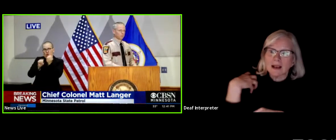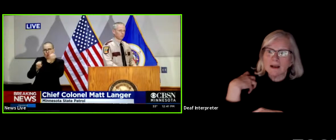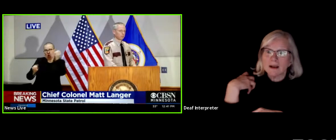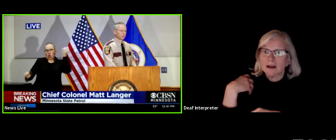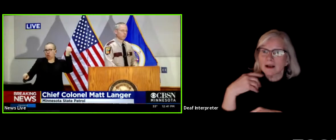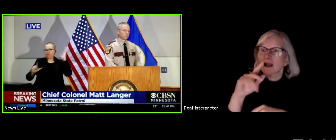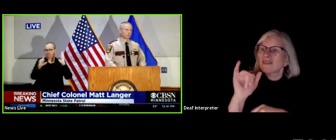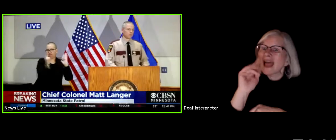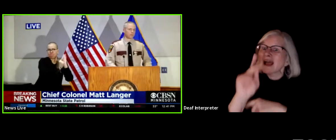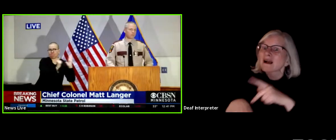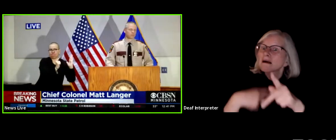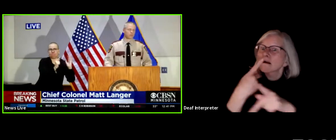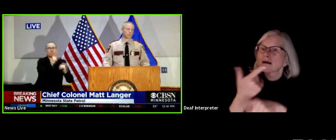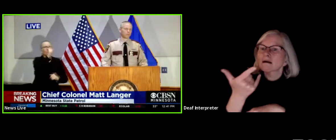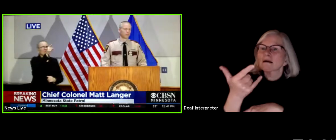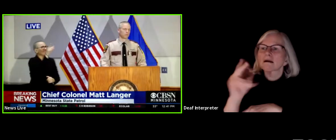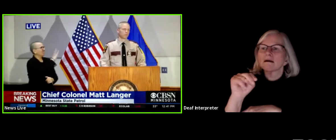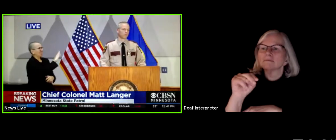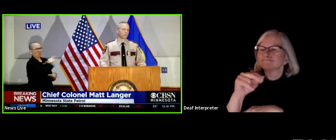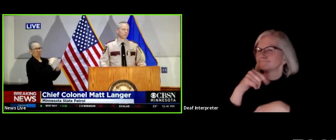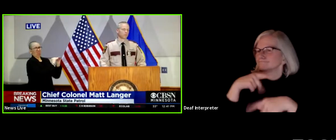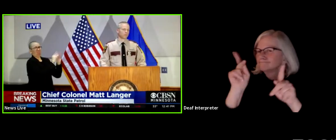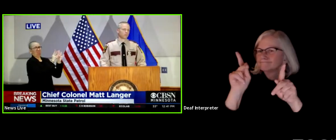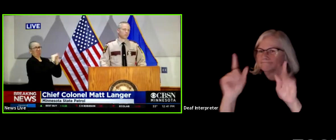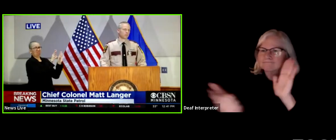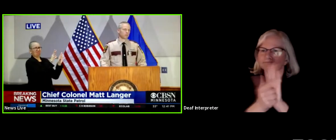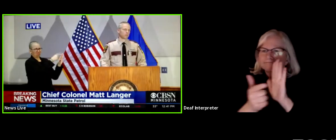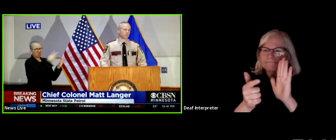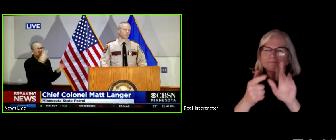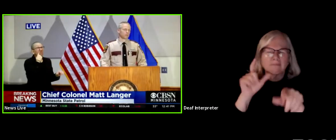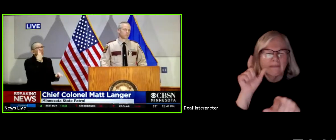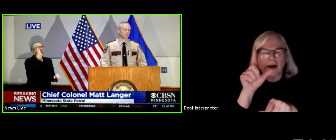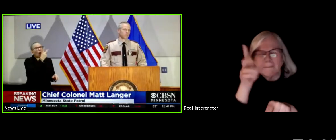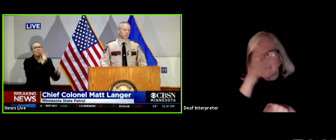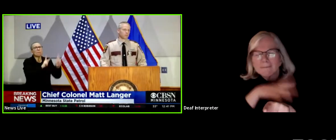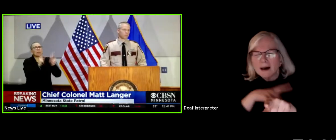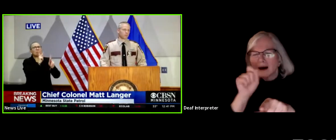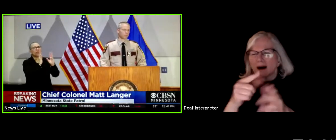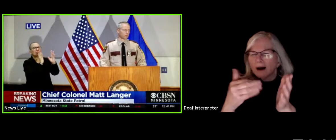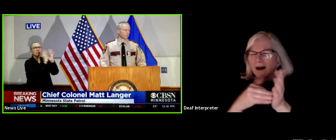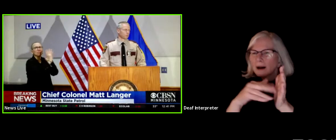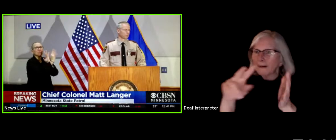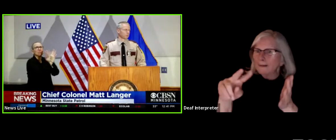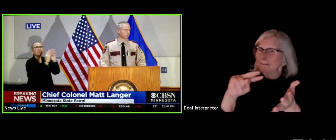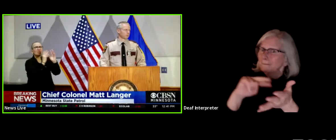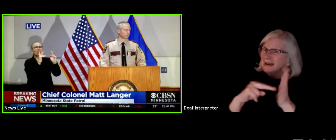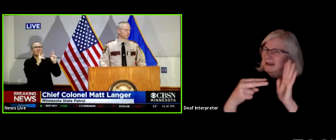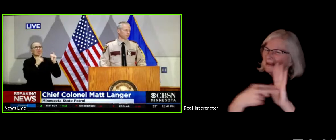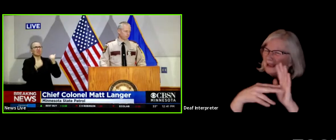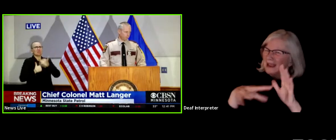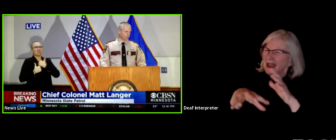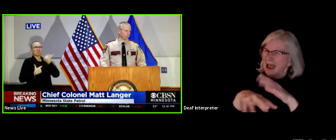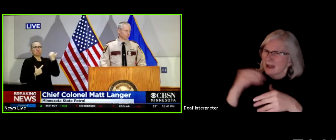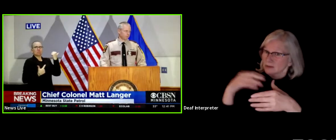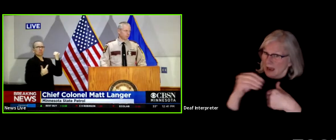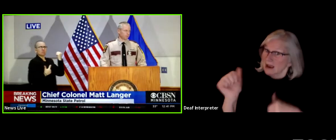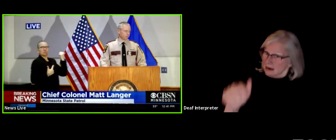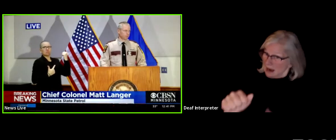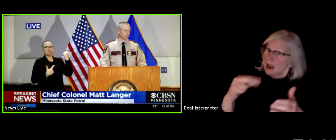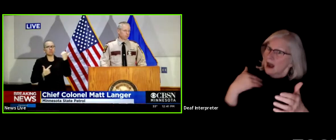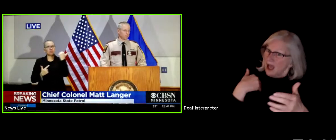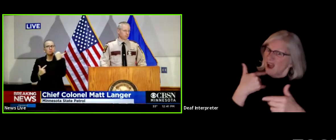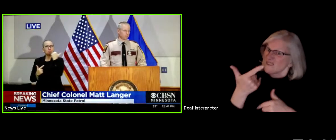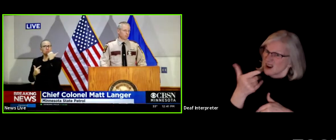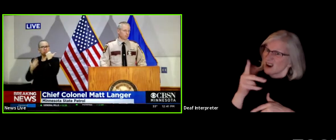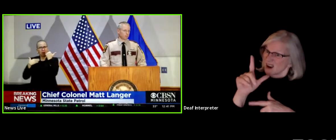carry a long gun outside if you have a permit to carry, notwithstanding any